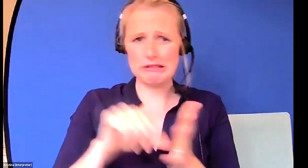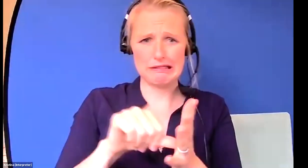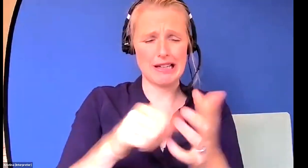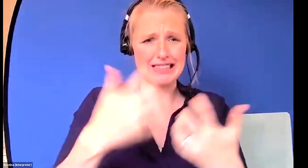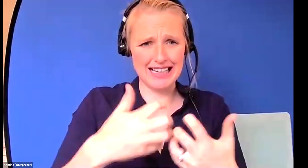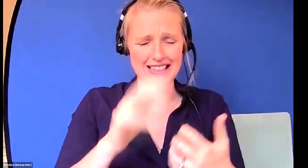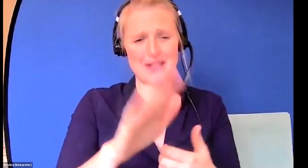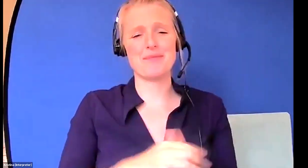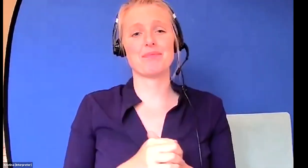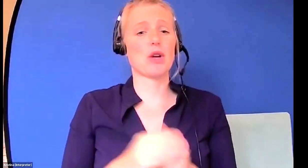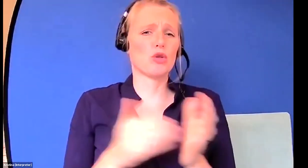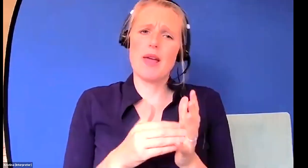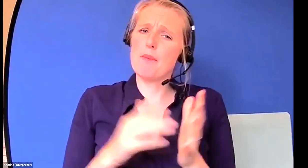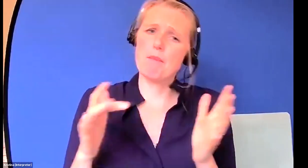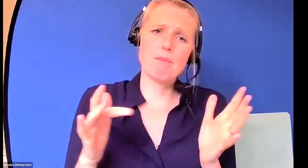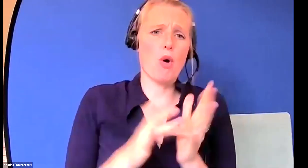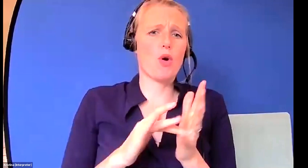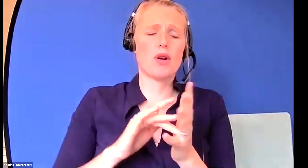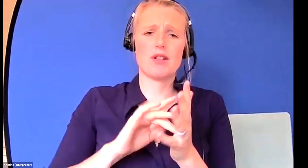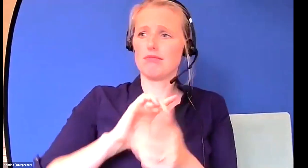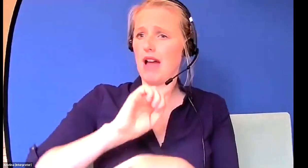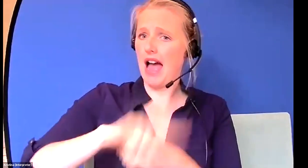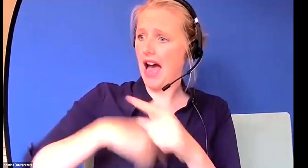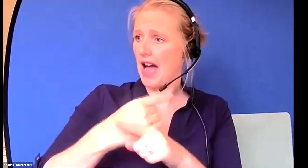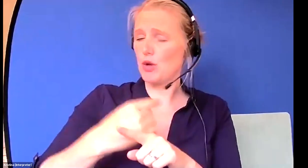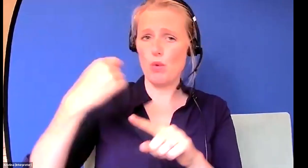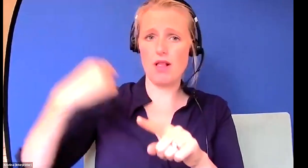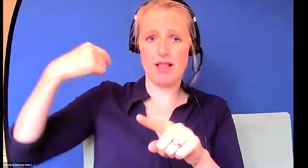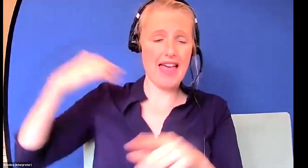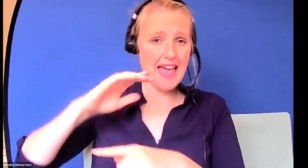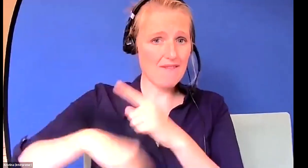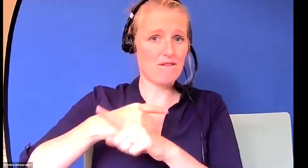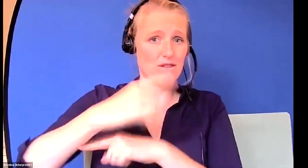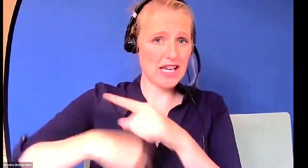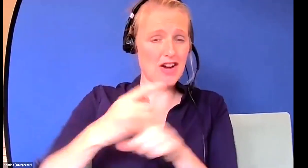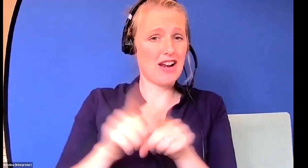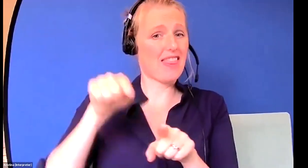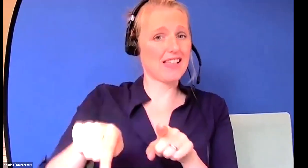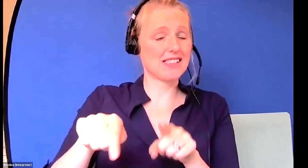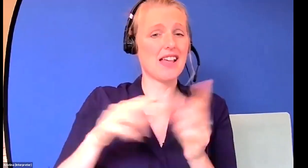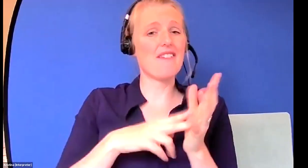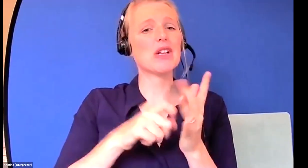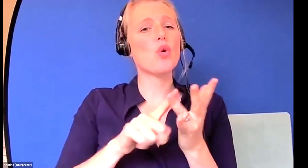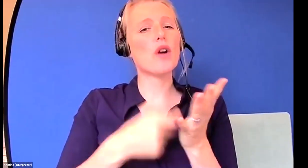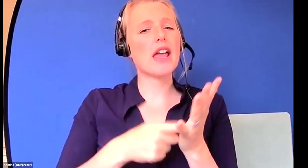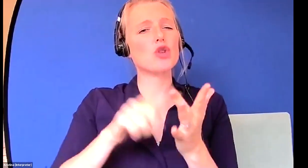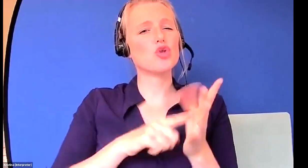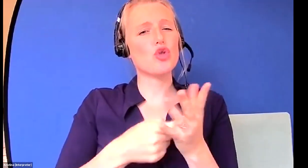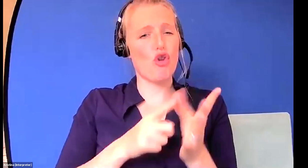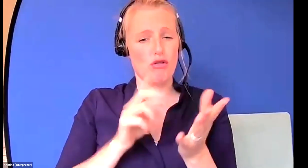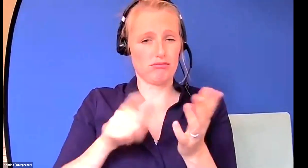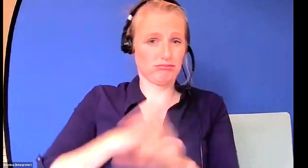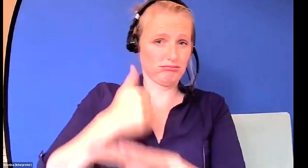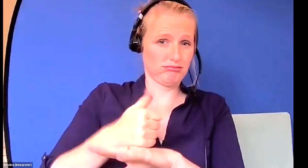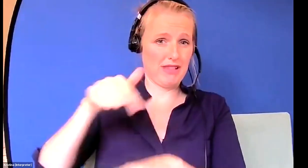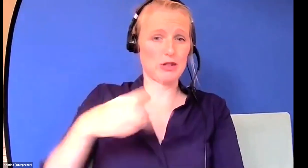in our annual calendar that was started by my former colleague, Dr. Victoria Durer in 2014, to celebrate